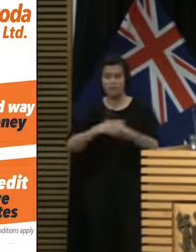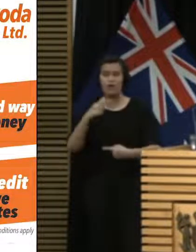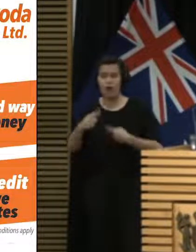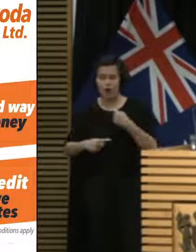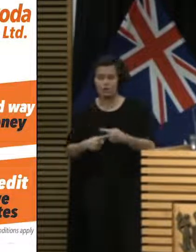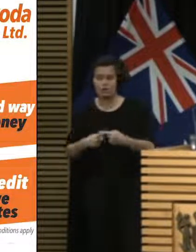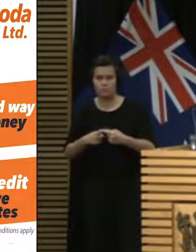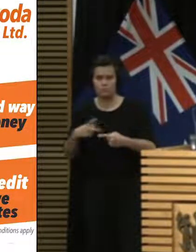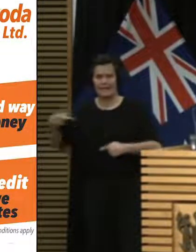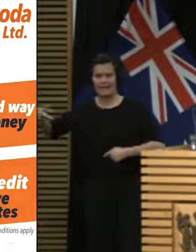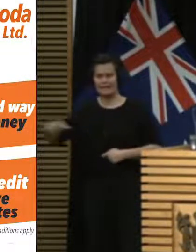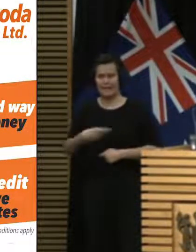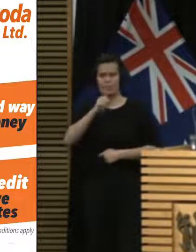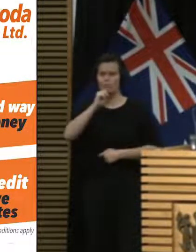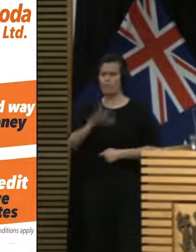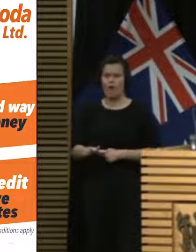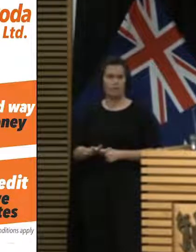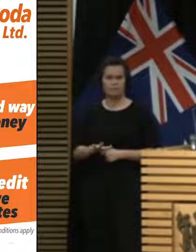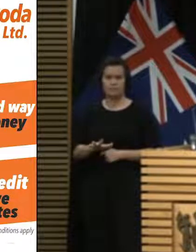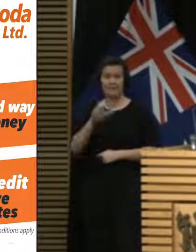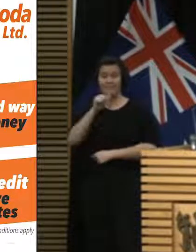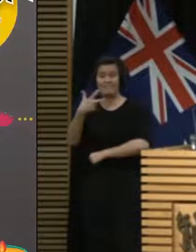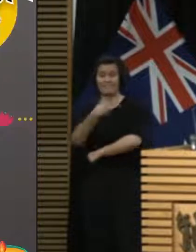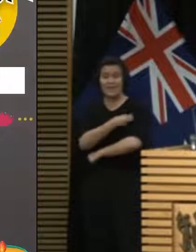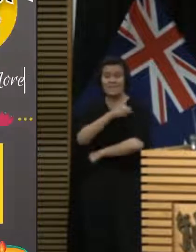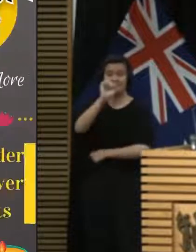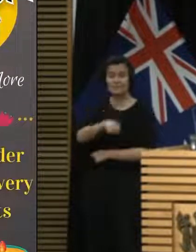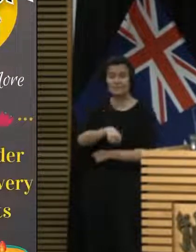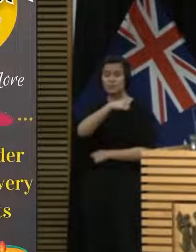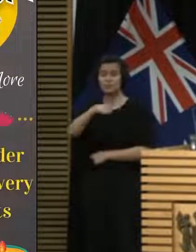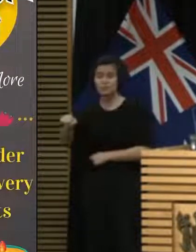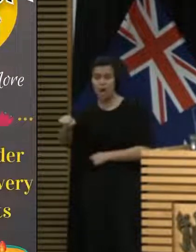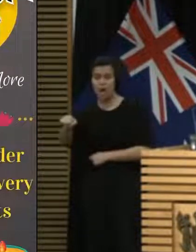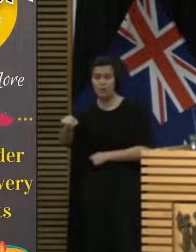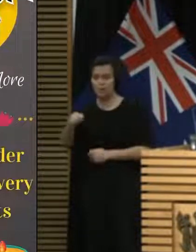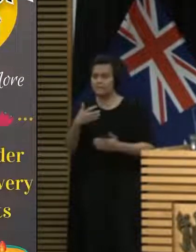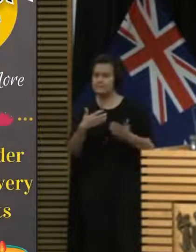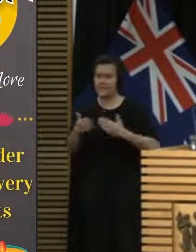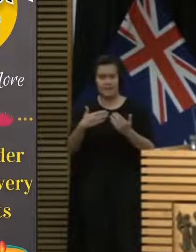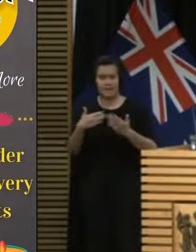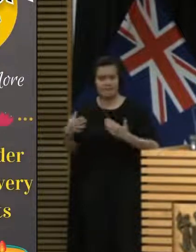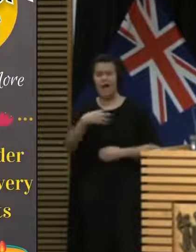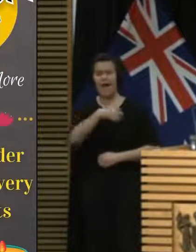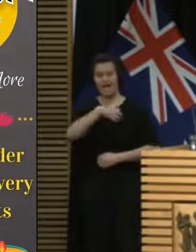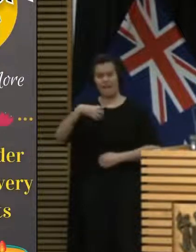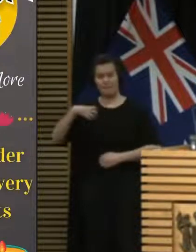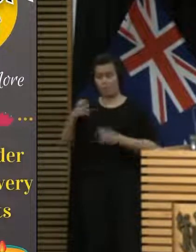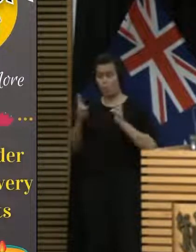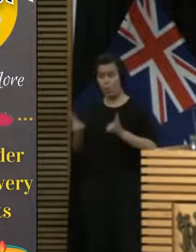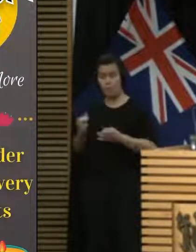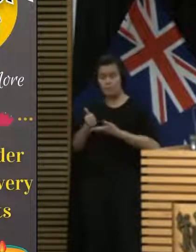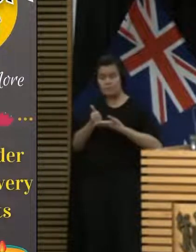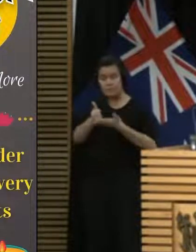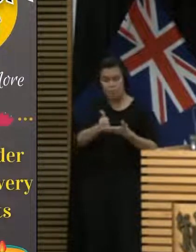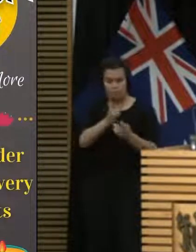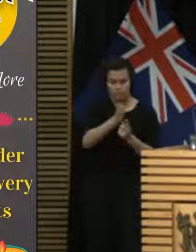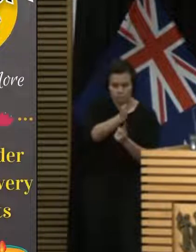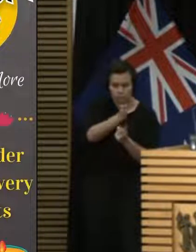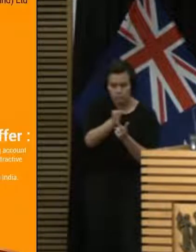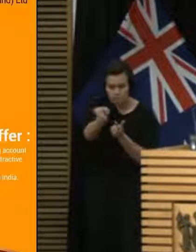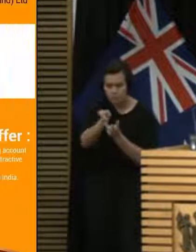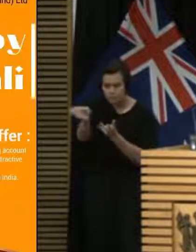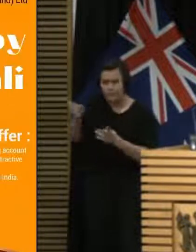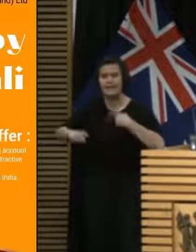will not be affected by your vaccination status. In fact, unlike, as far as I can tell, many other countries, we've taken this